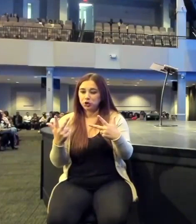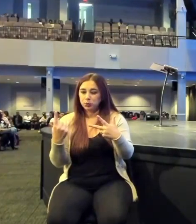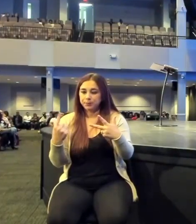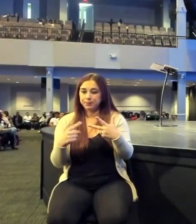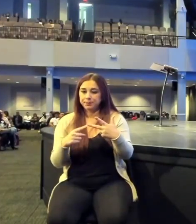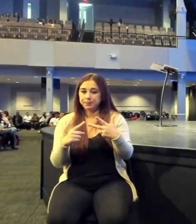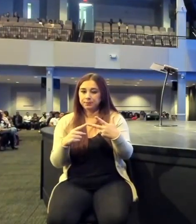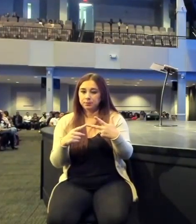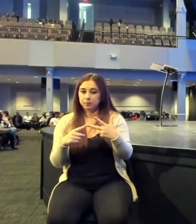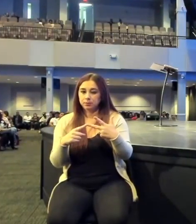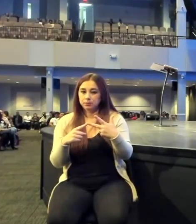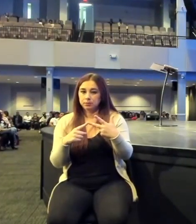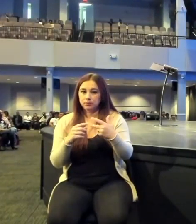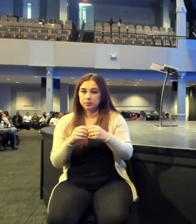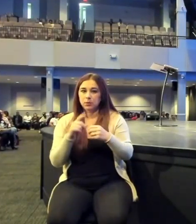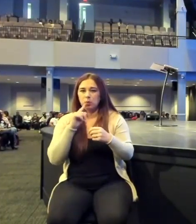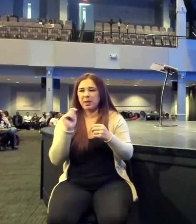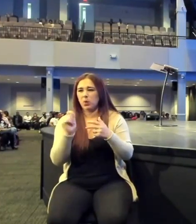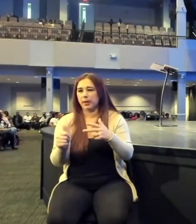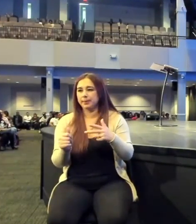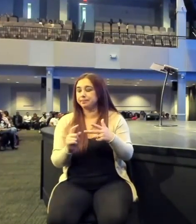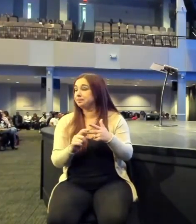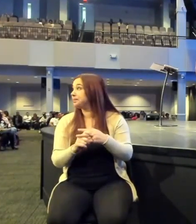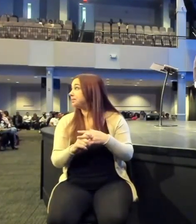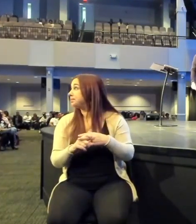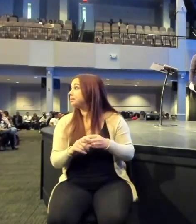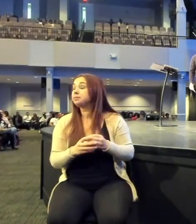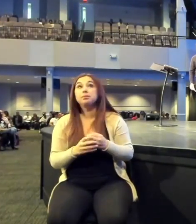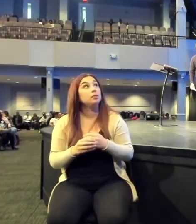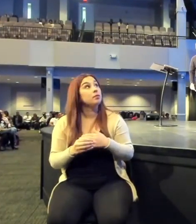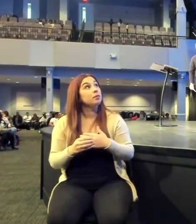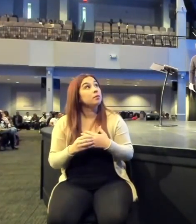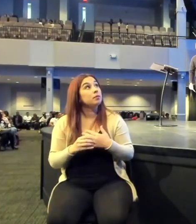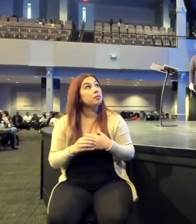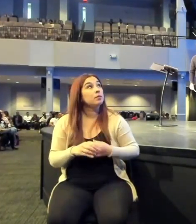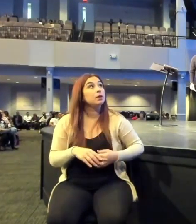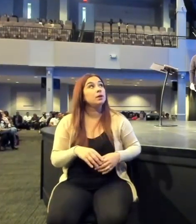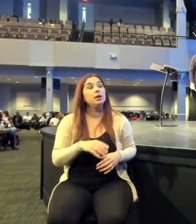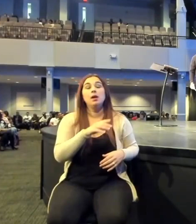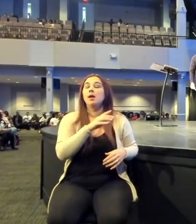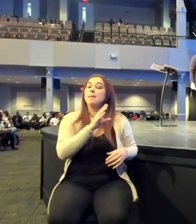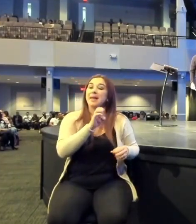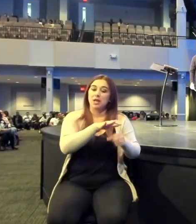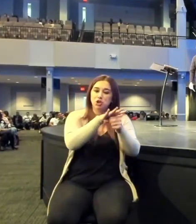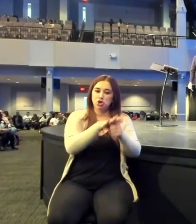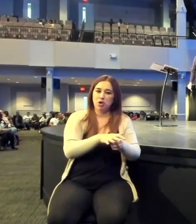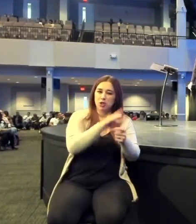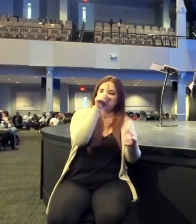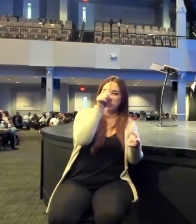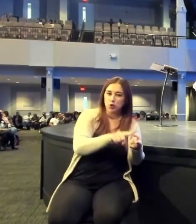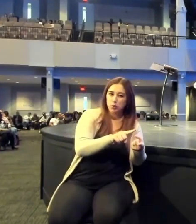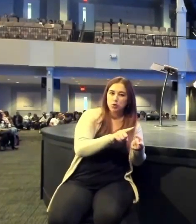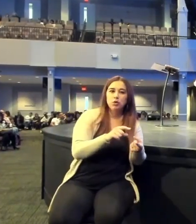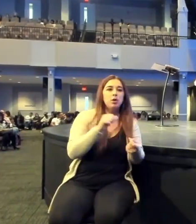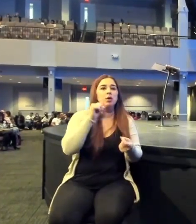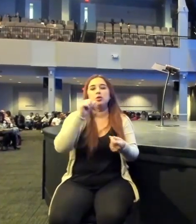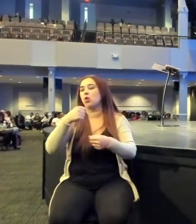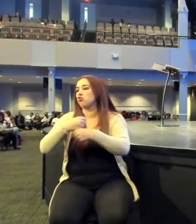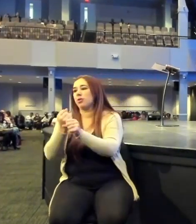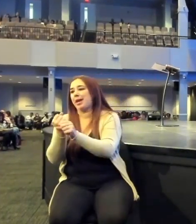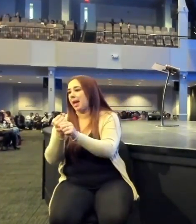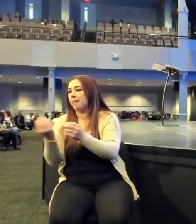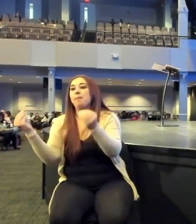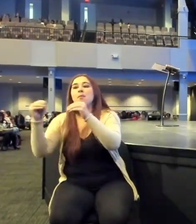point. I'm going to cover this quickly. Be a distress reducer, not a distress